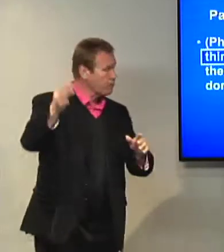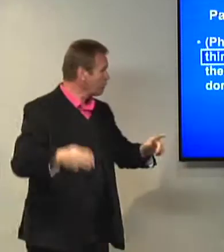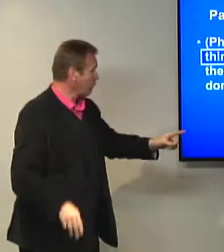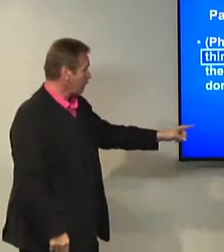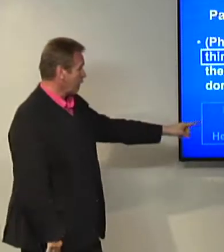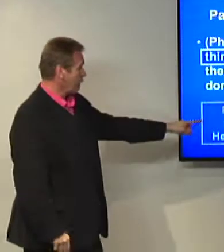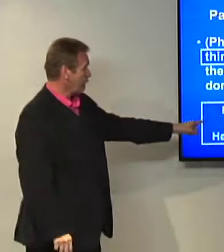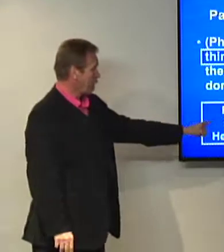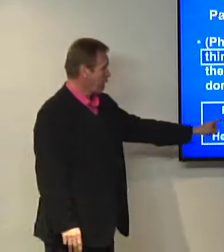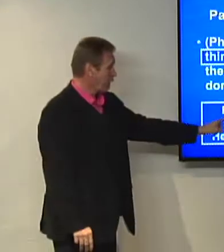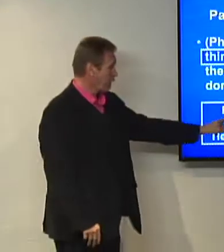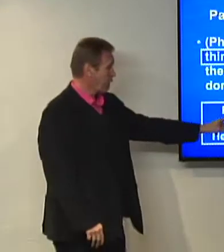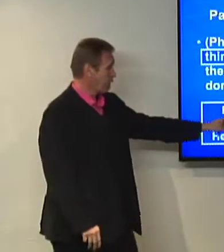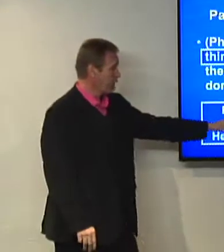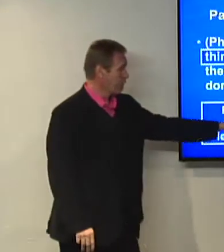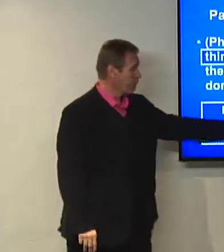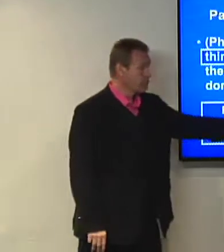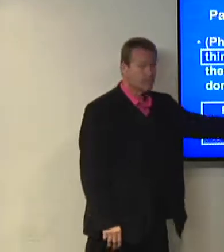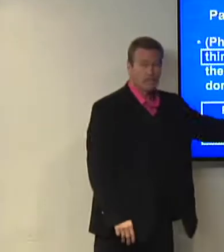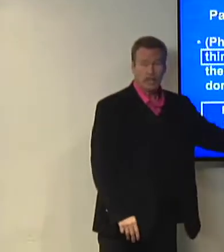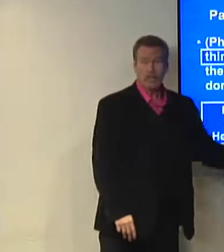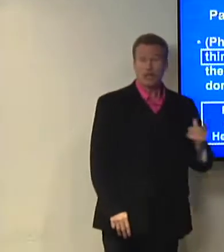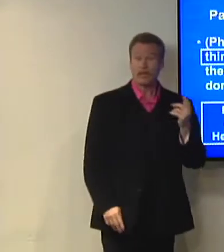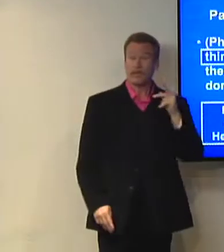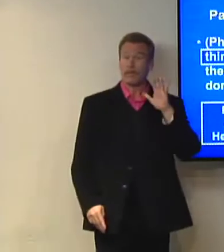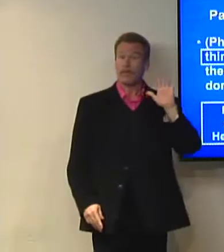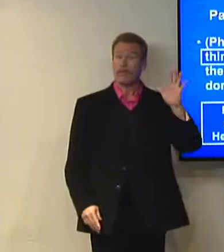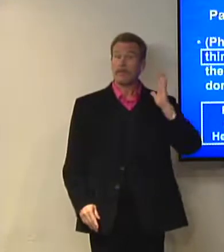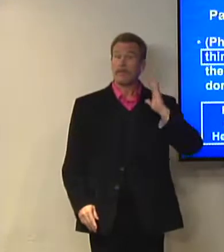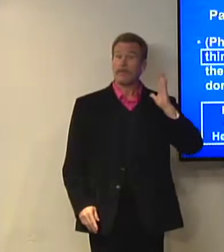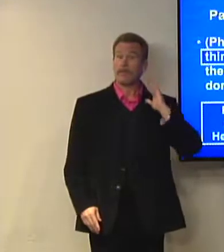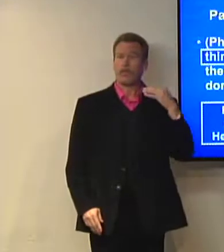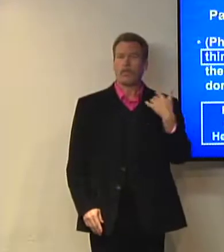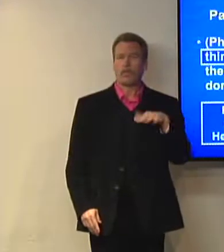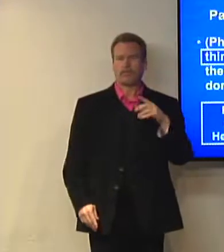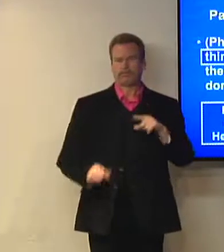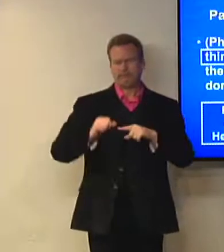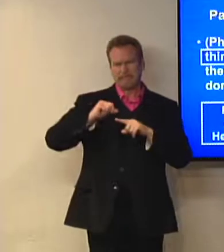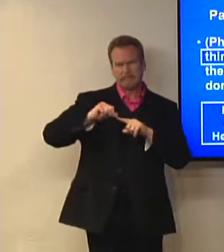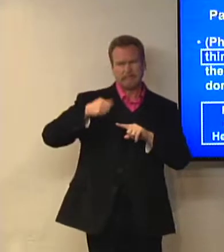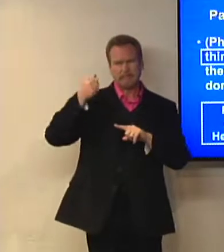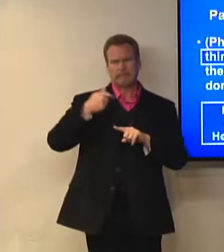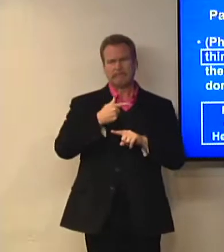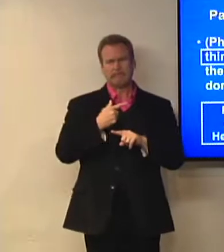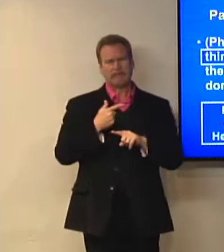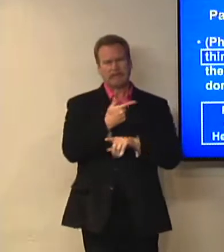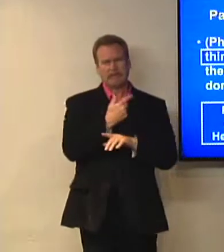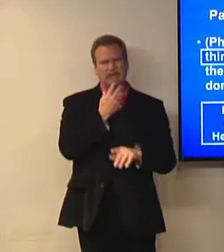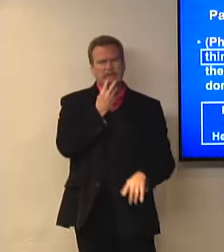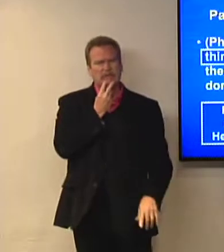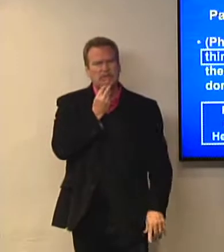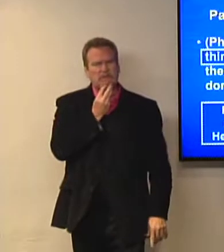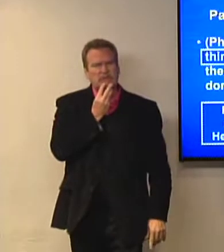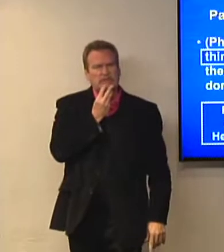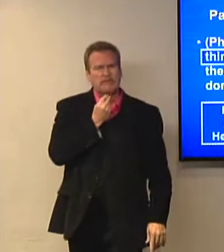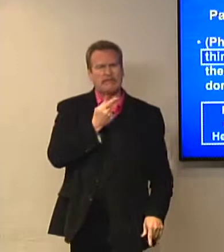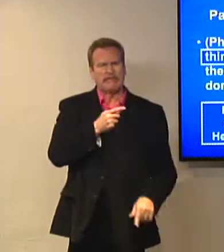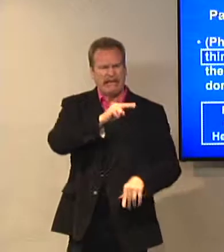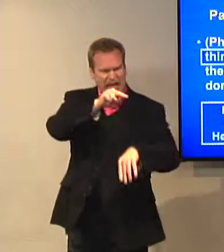he said he once thought these things were valuable. And it says, now here in Philippians 3:5, it